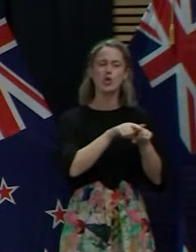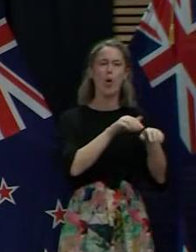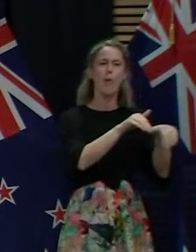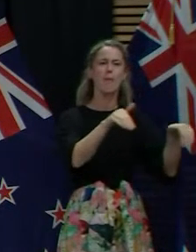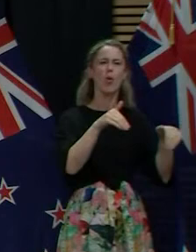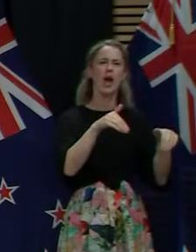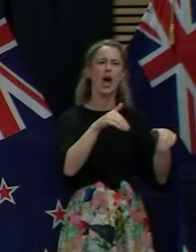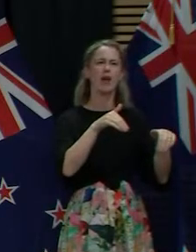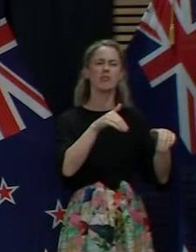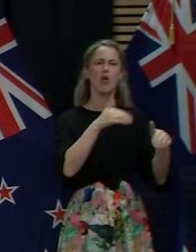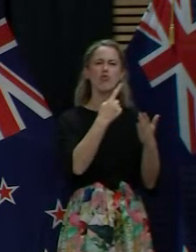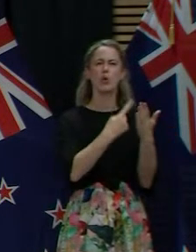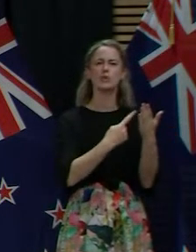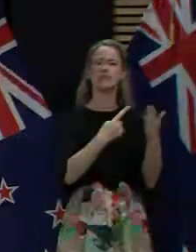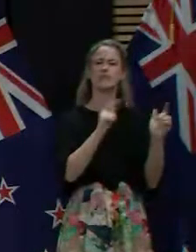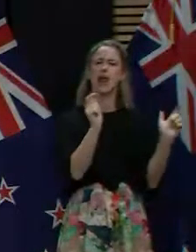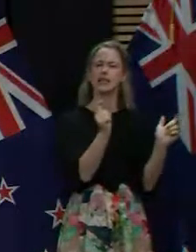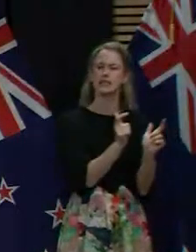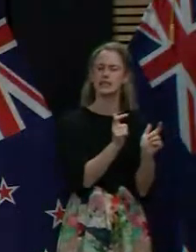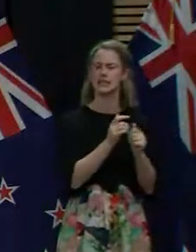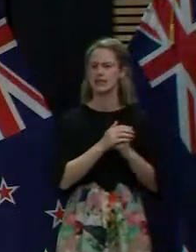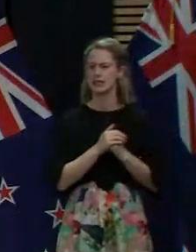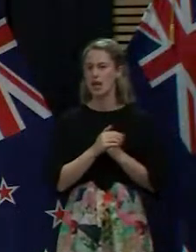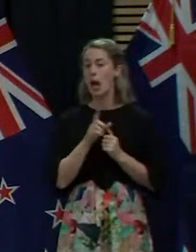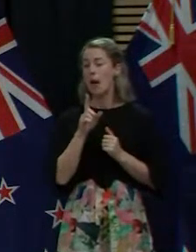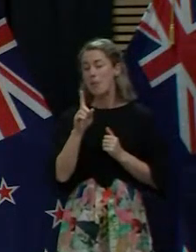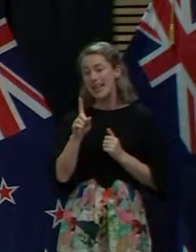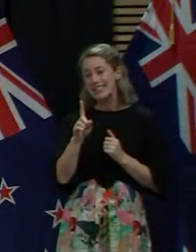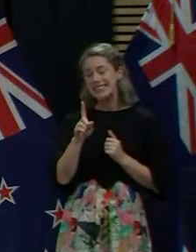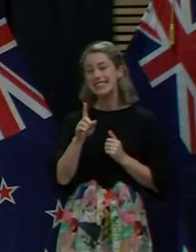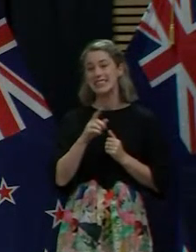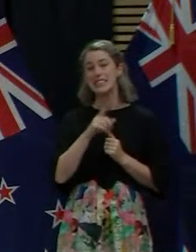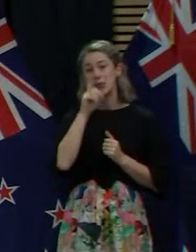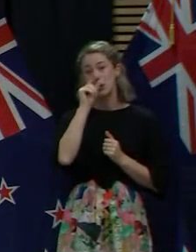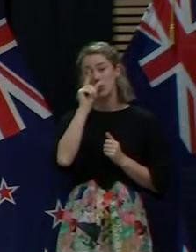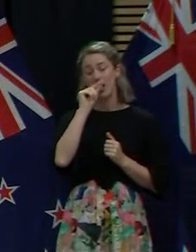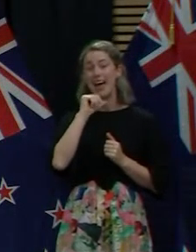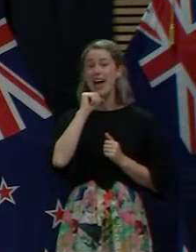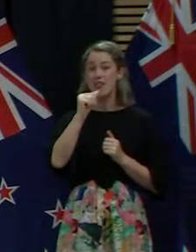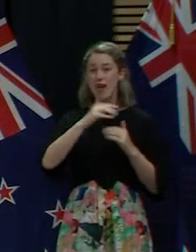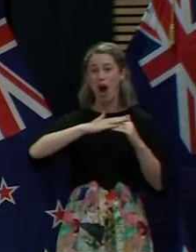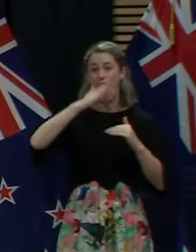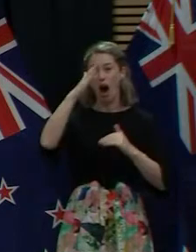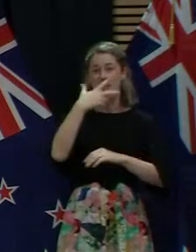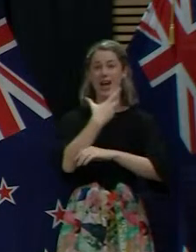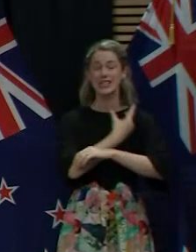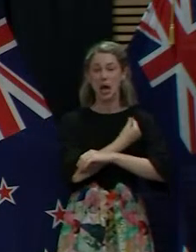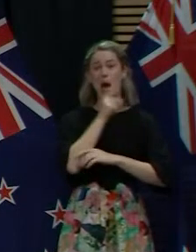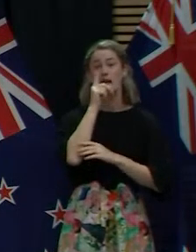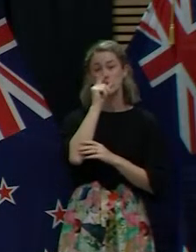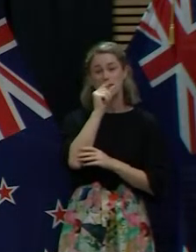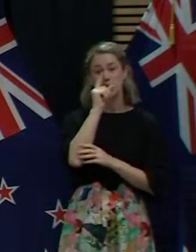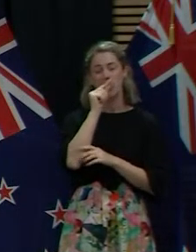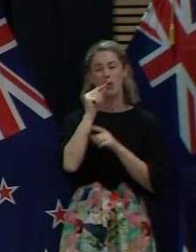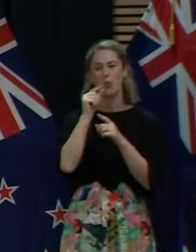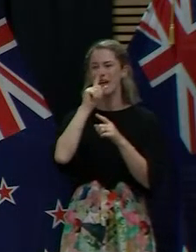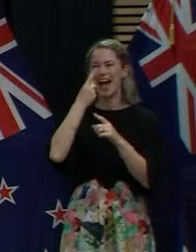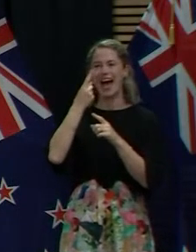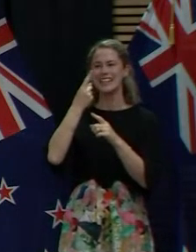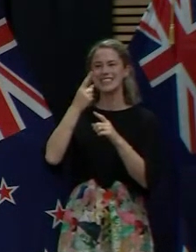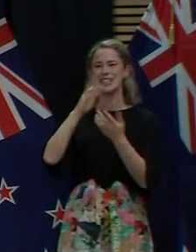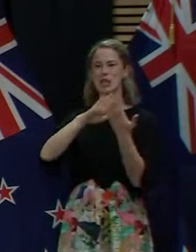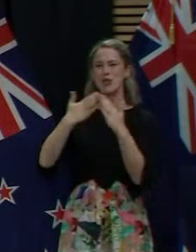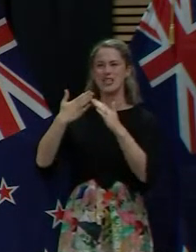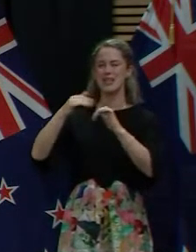place. Nonetheless, there are still scenarios where, despite a high vaccination coverage, population immunity would not be